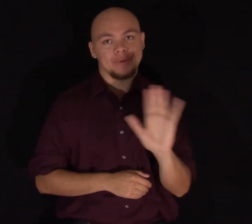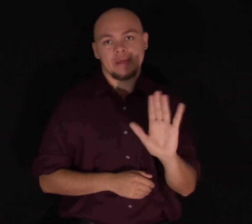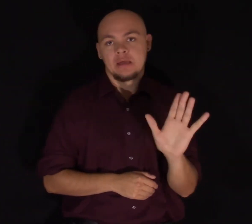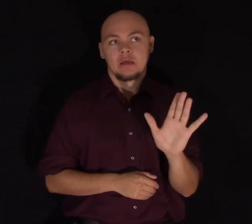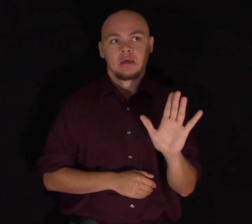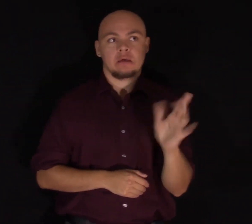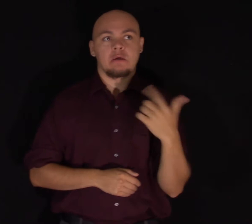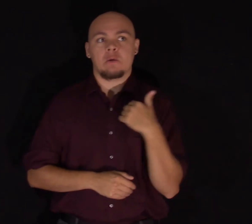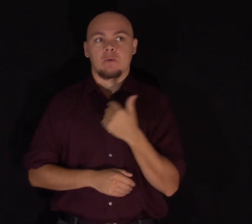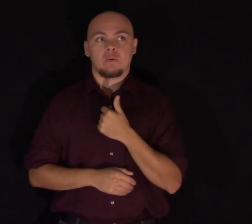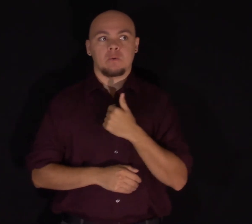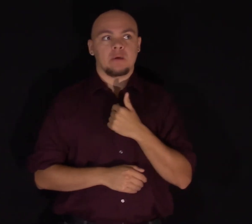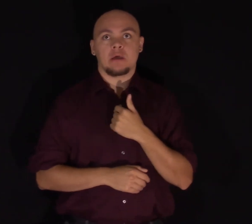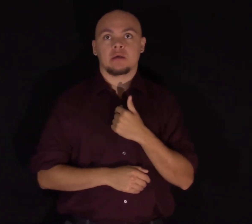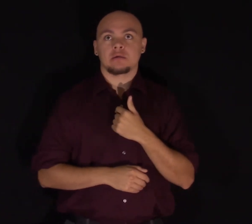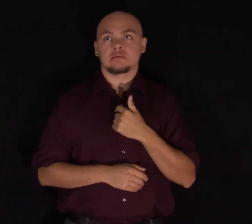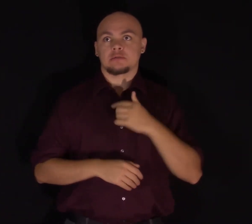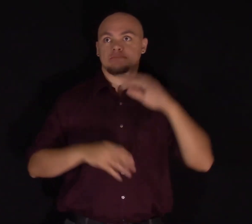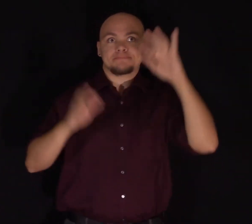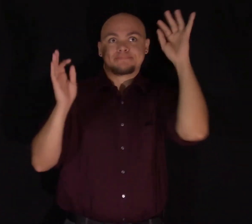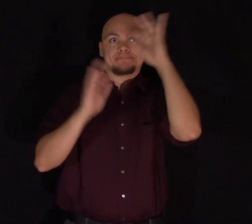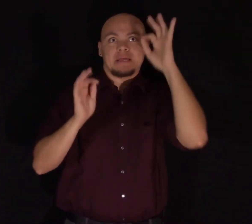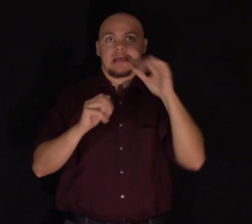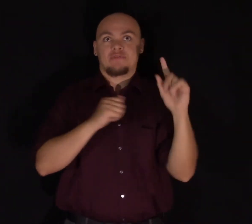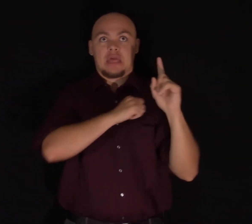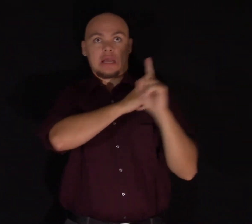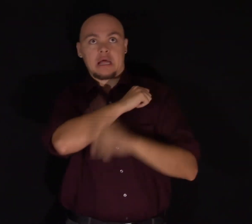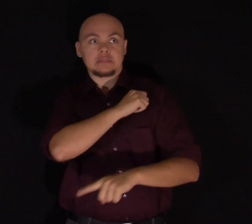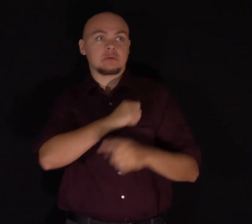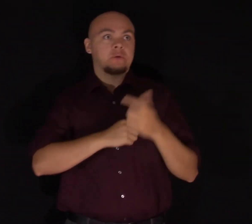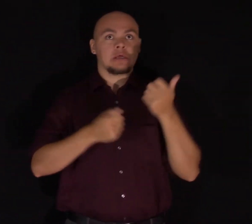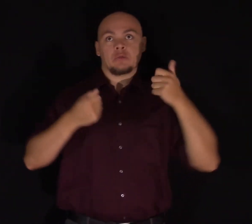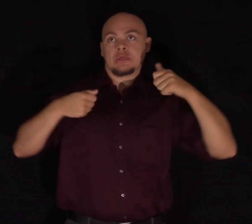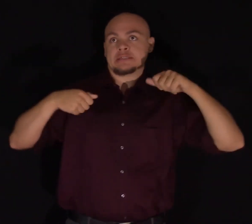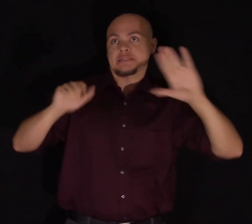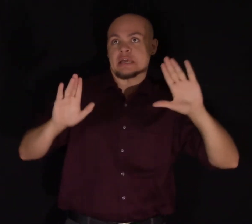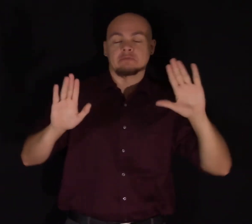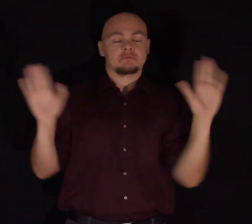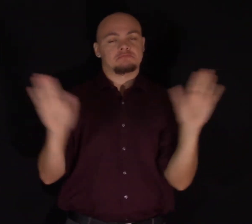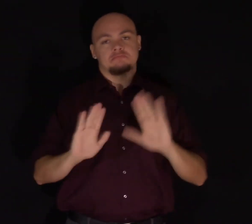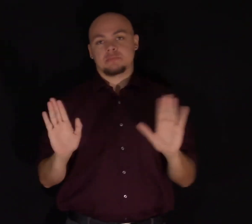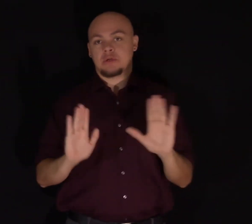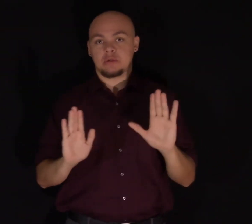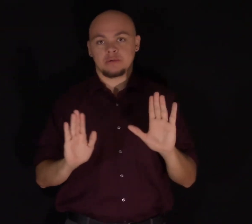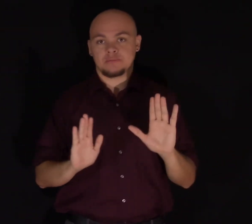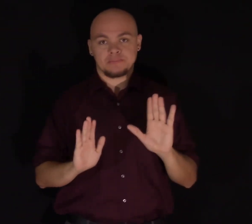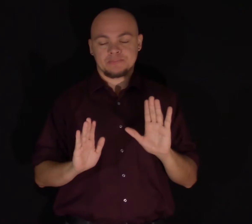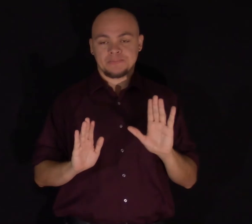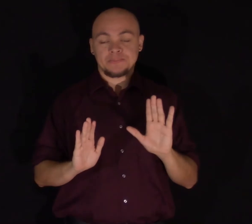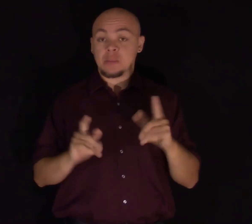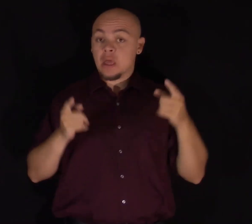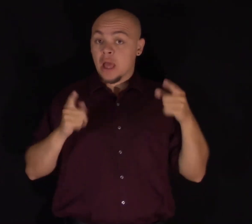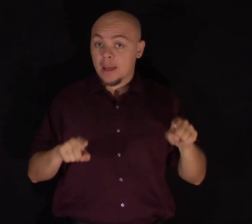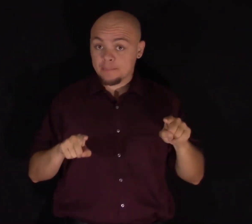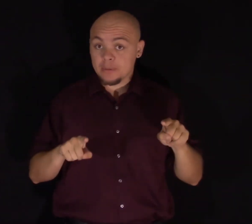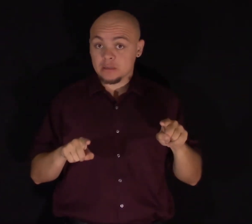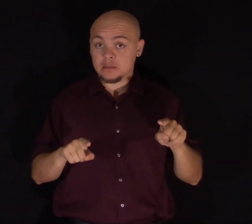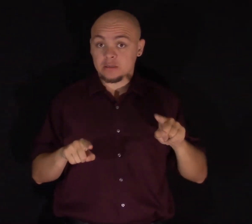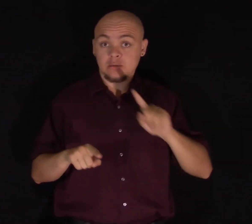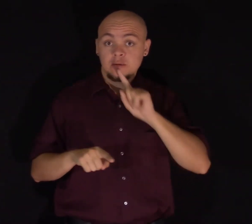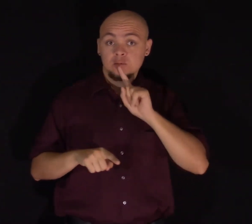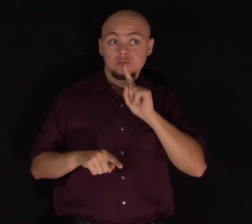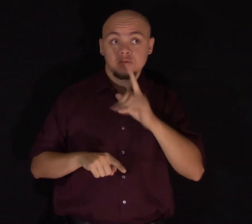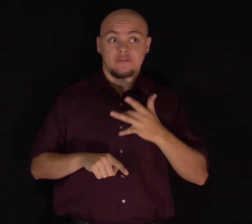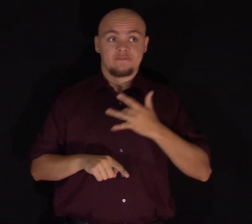unafraid of the consequences or the sacrifices that we have to make by speaking truth to power. What happens is we feel like we have